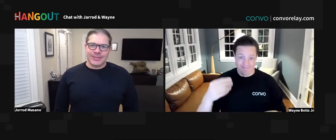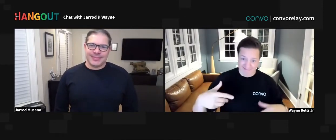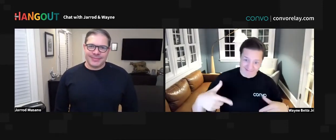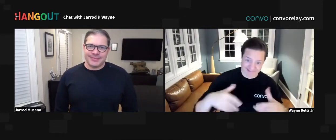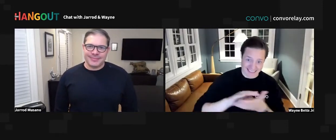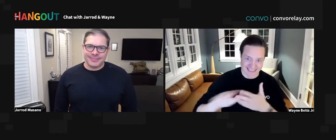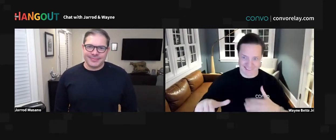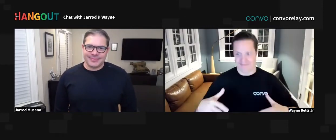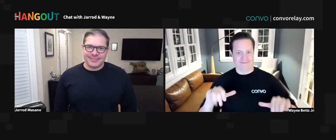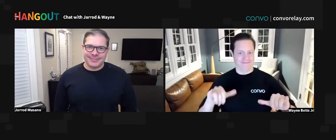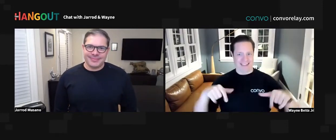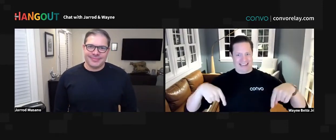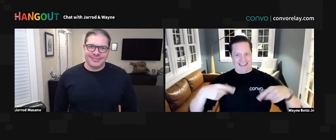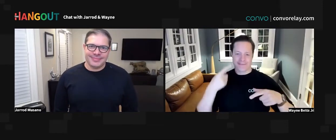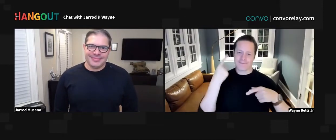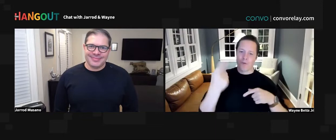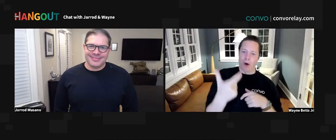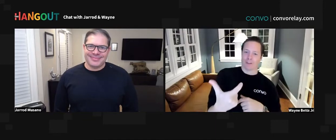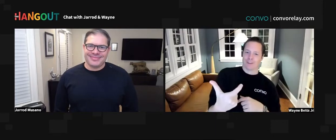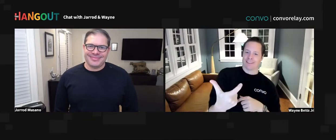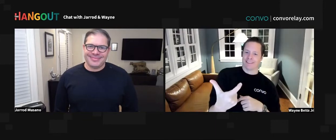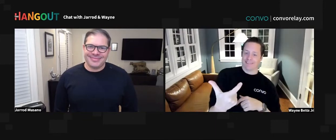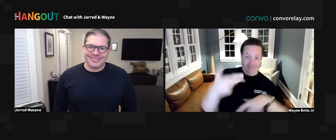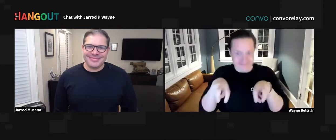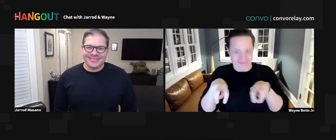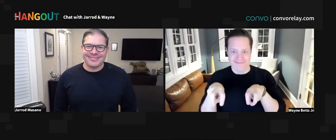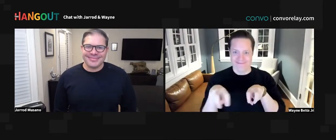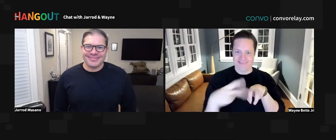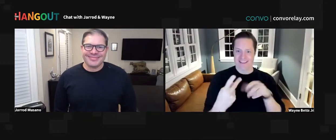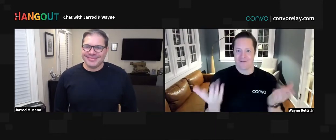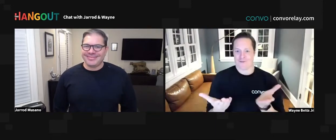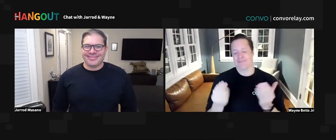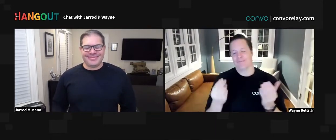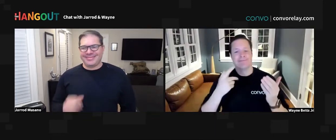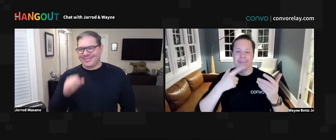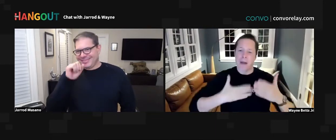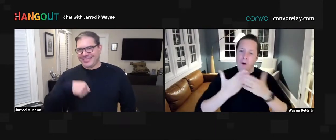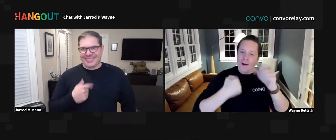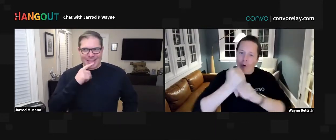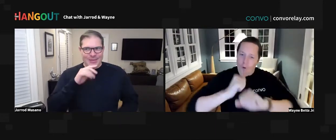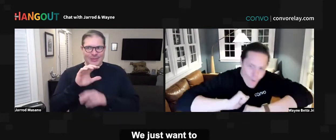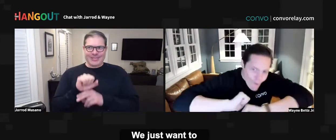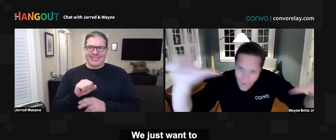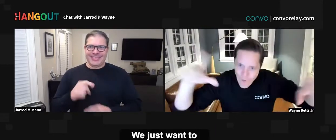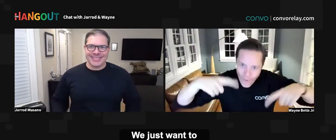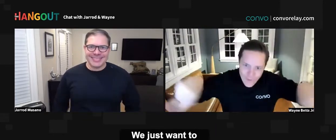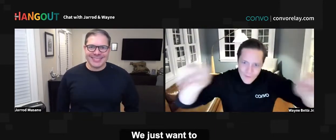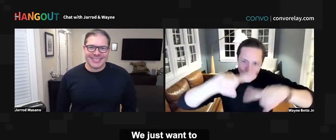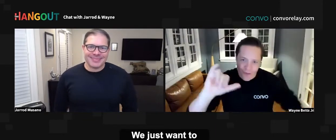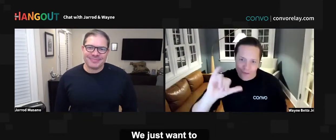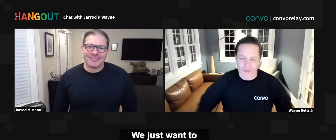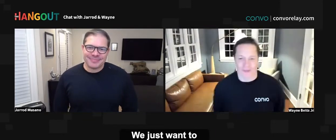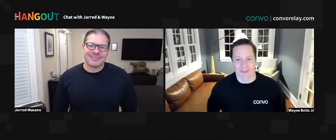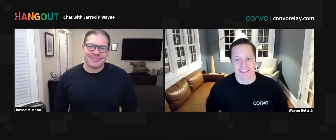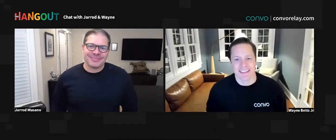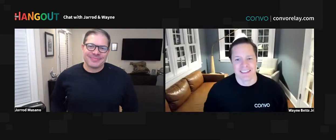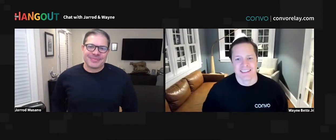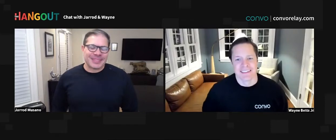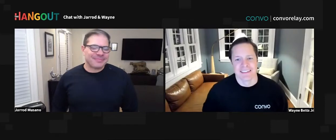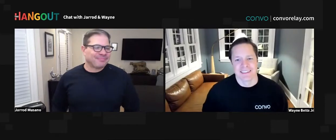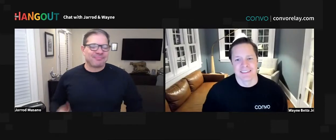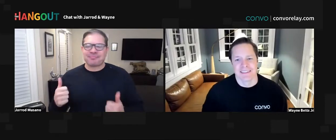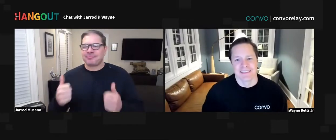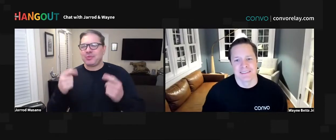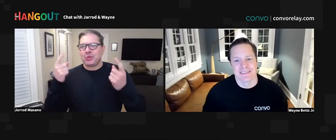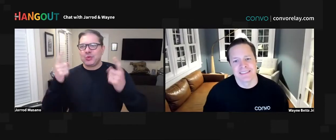Year 2022. I mean, Hmm. my goodness, just we're here. We just want to say Happy Yeah, New Year to yeah.